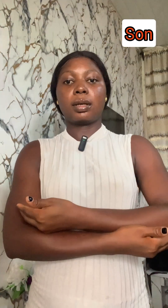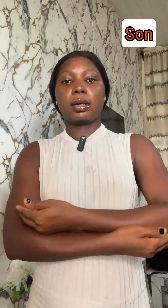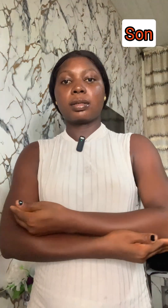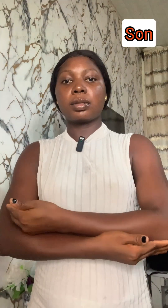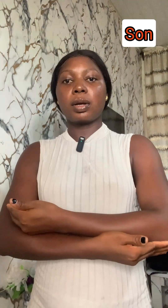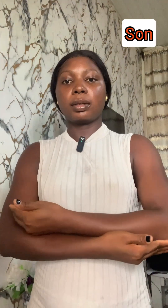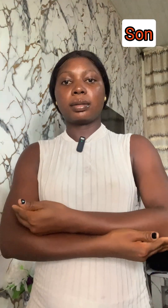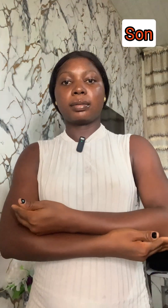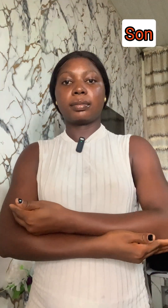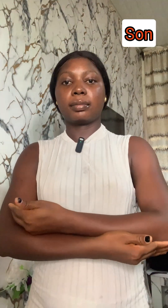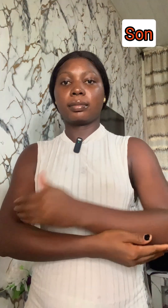Son.